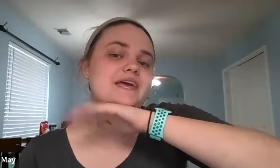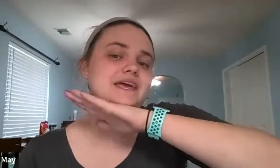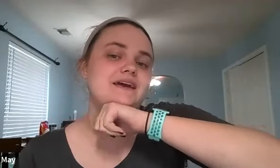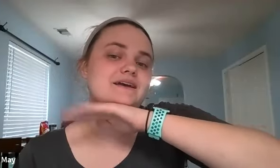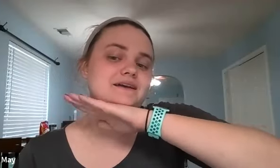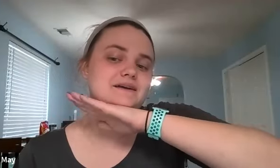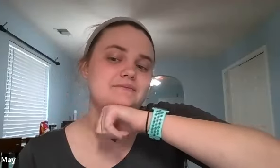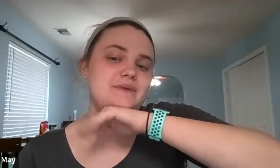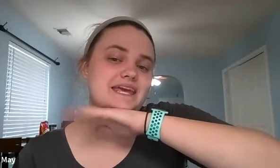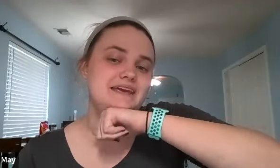pig, pig,